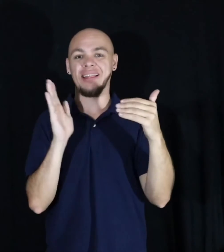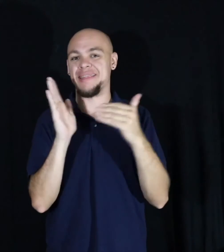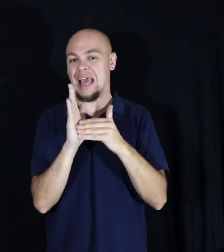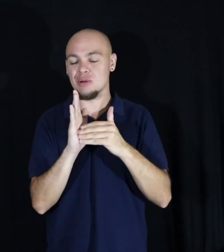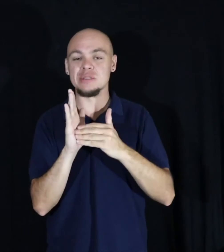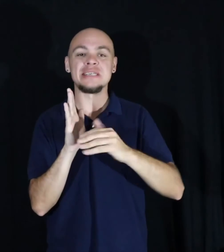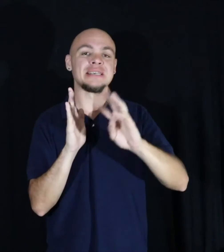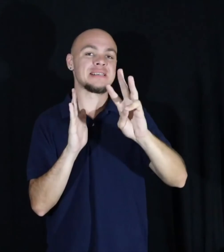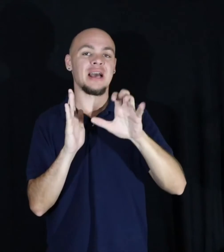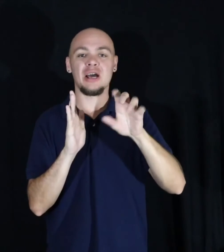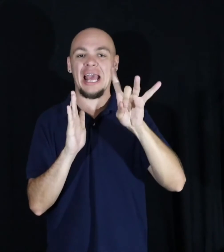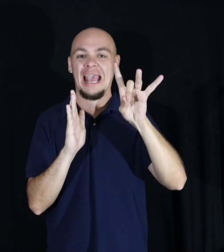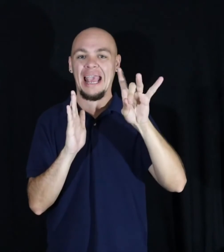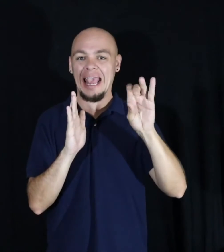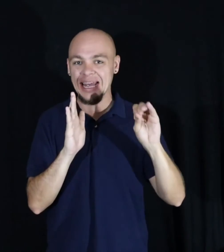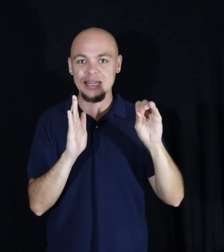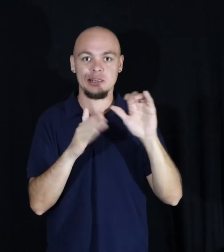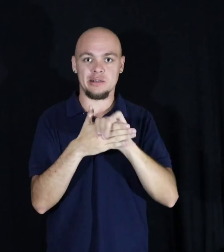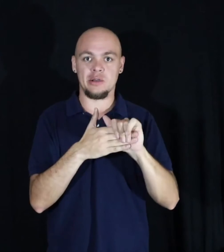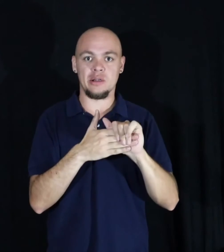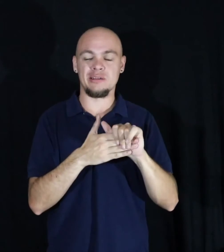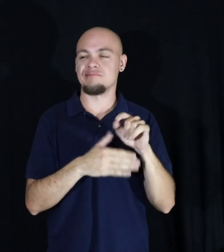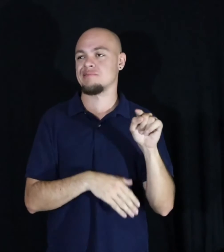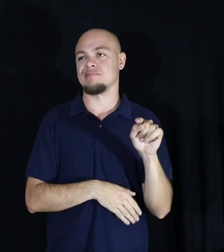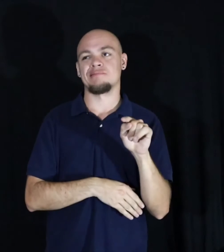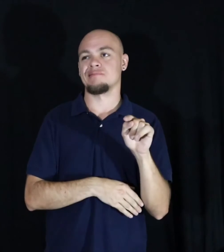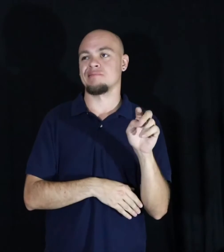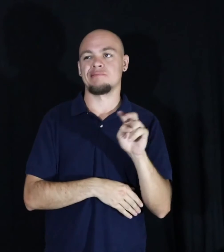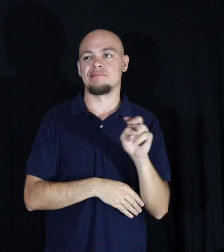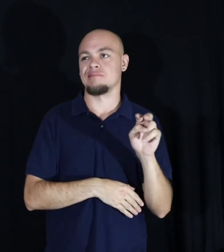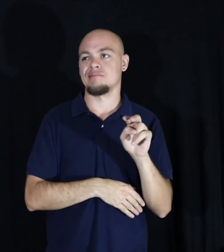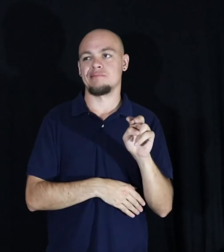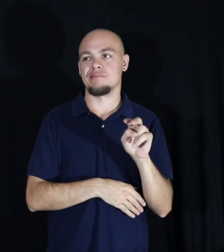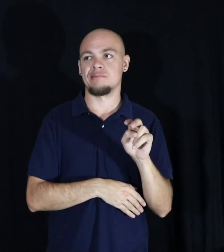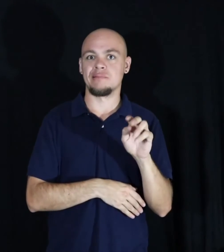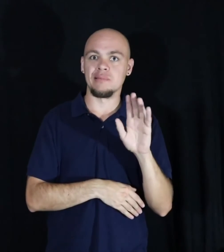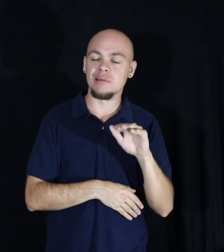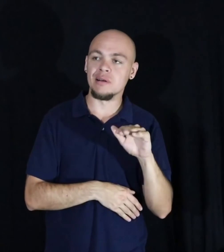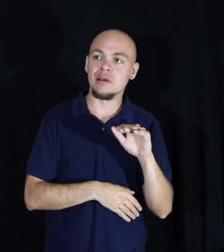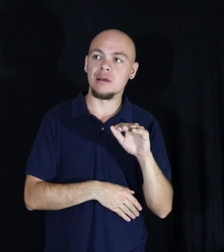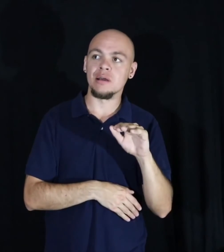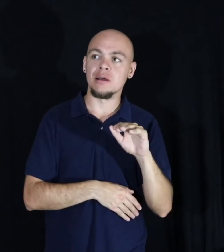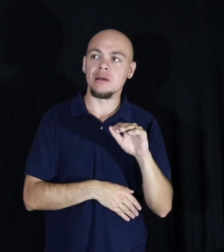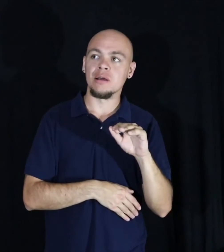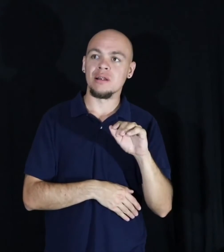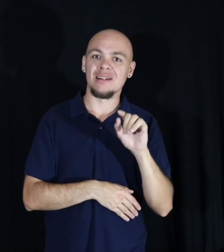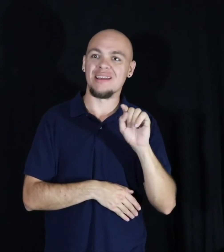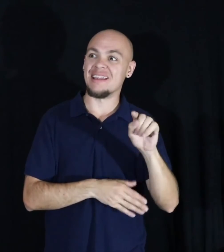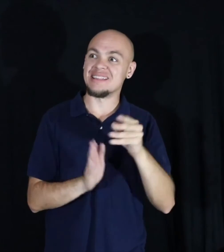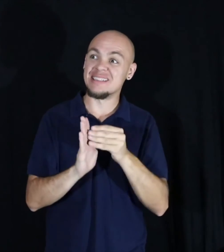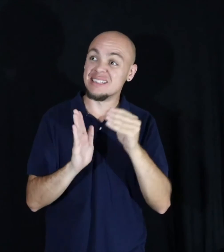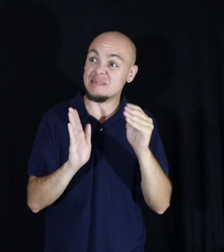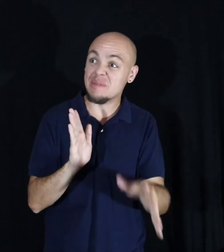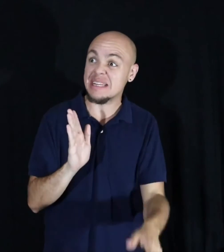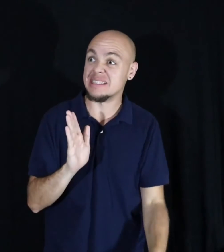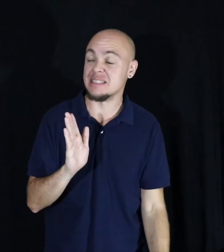$10,680. And she looked at me disapprovingly and said, Mr. Palisoc, that's expensive.